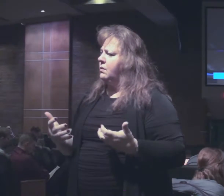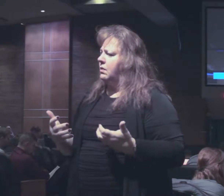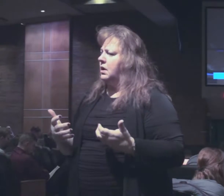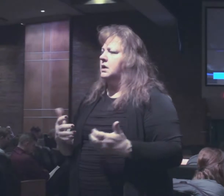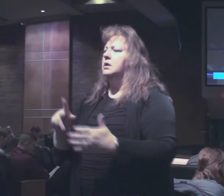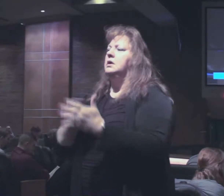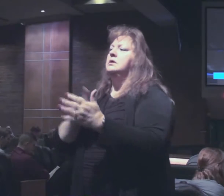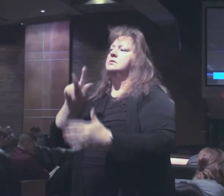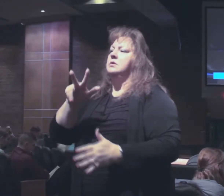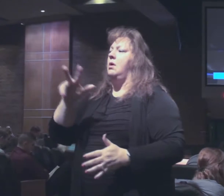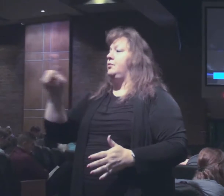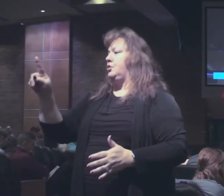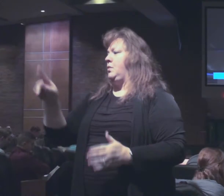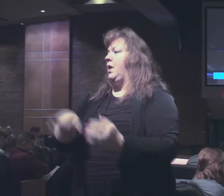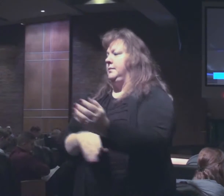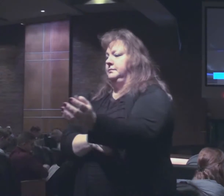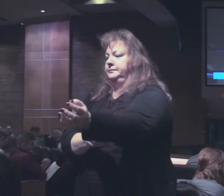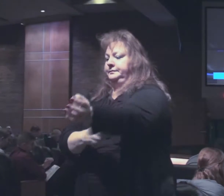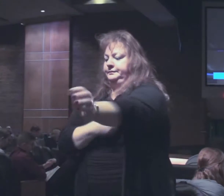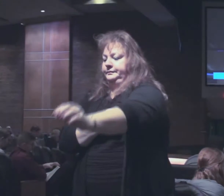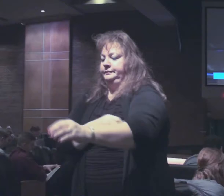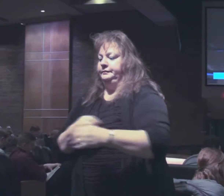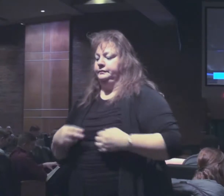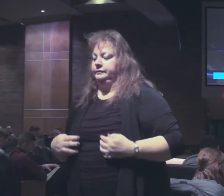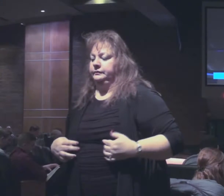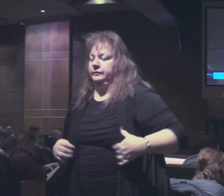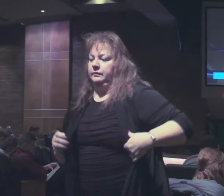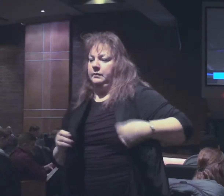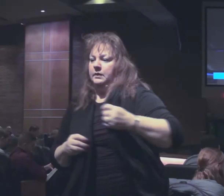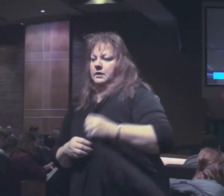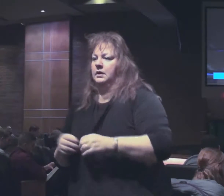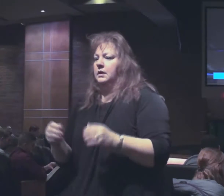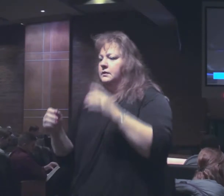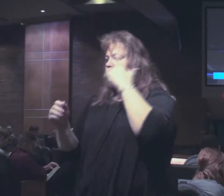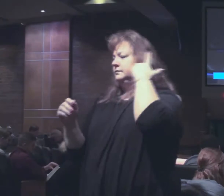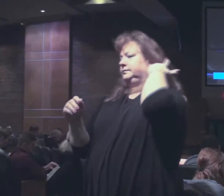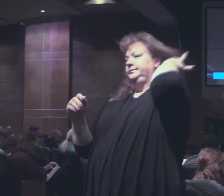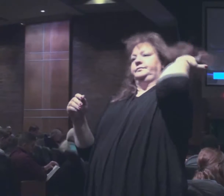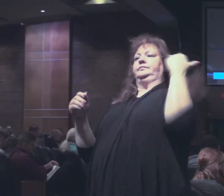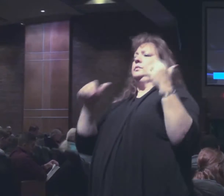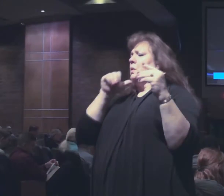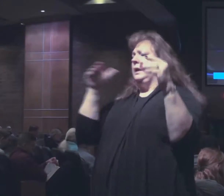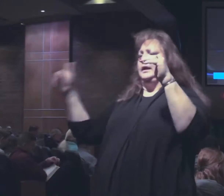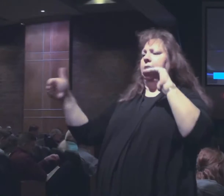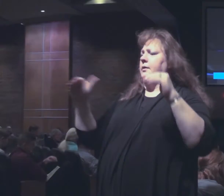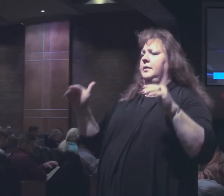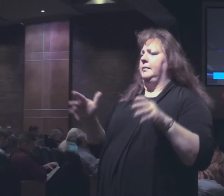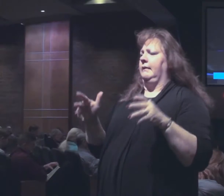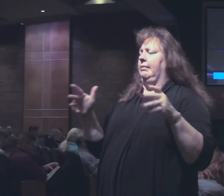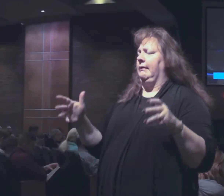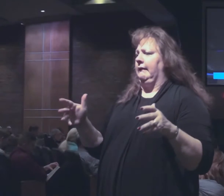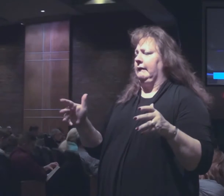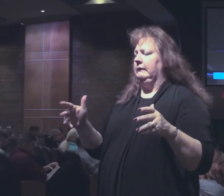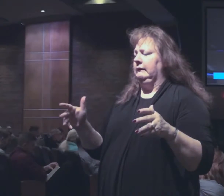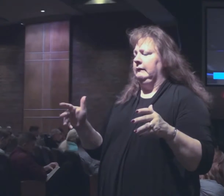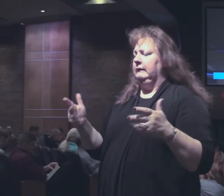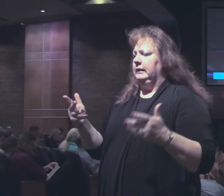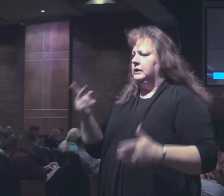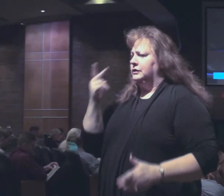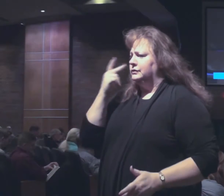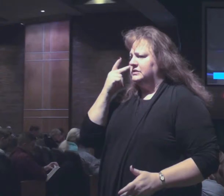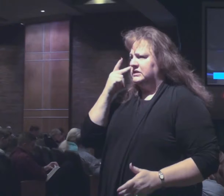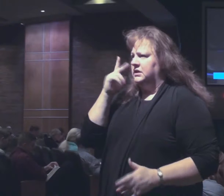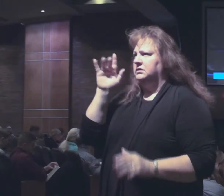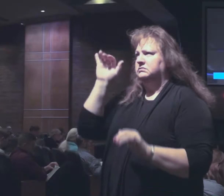over to Psalm 31. We're not doing a lot of comparison with one psalm to the other, because as you go through it, you'll find